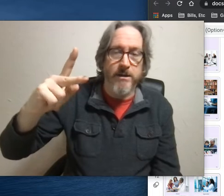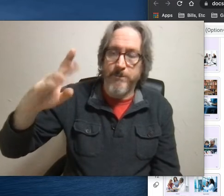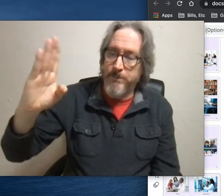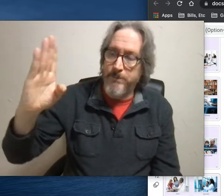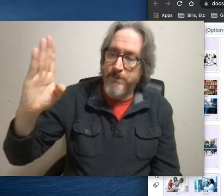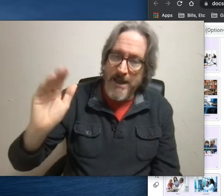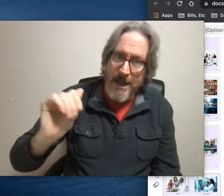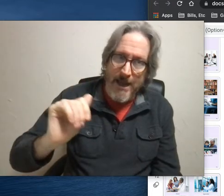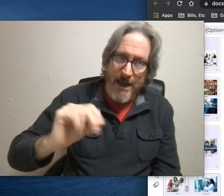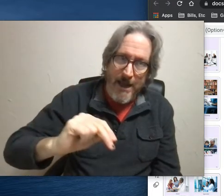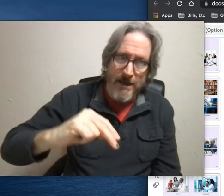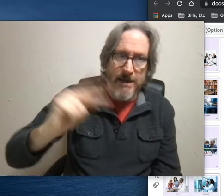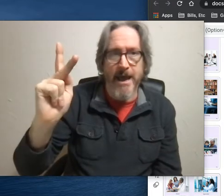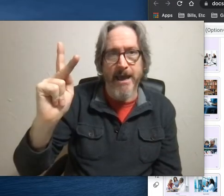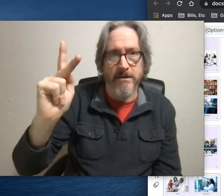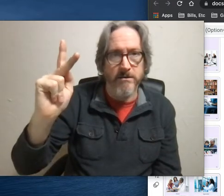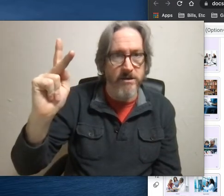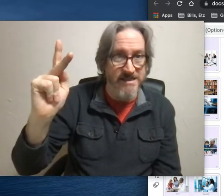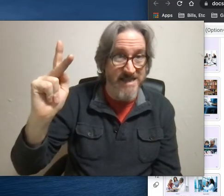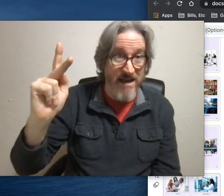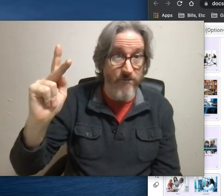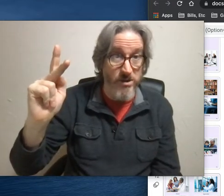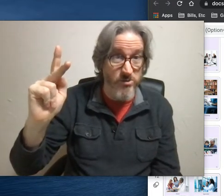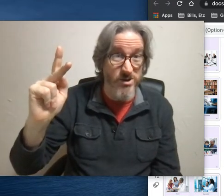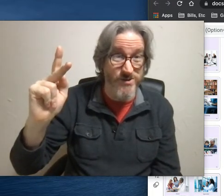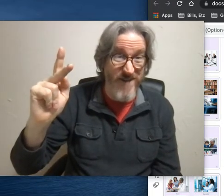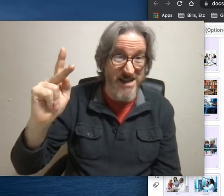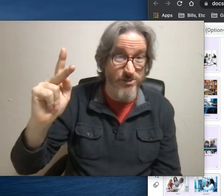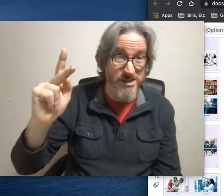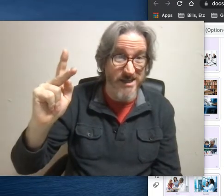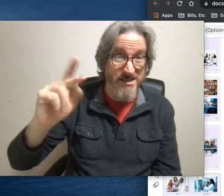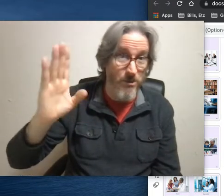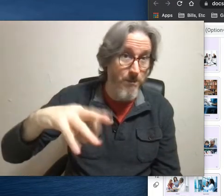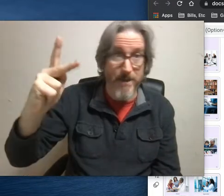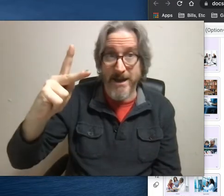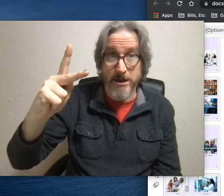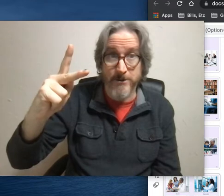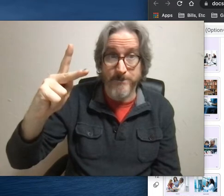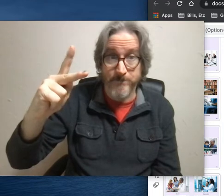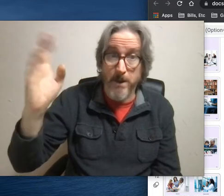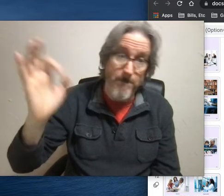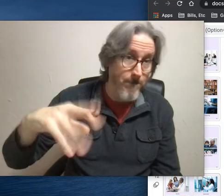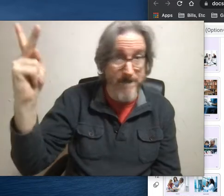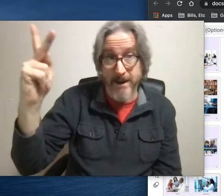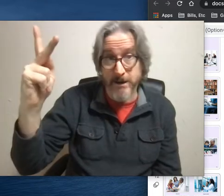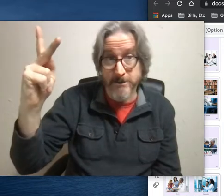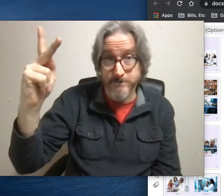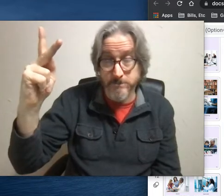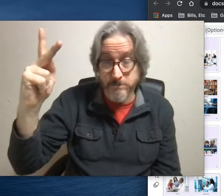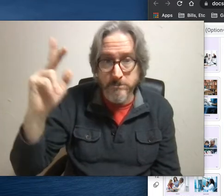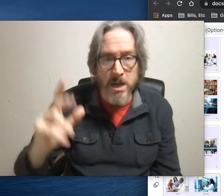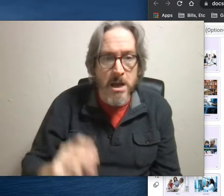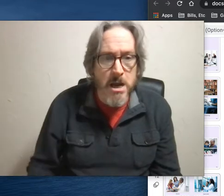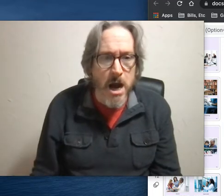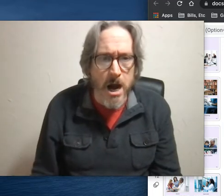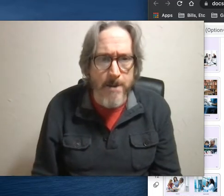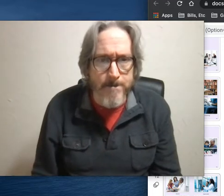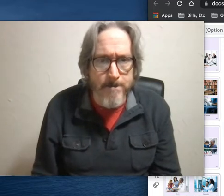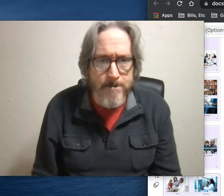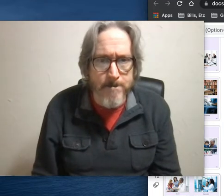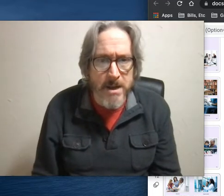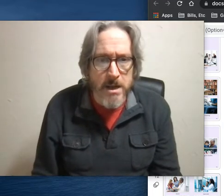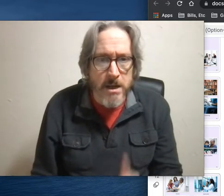Bank, B-A-N-K. It's that, it's one of those fast ones that likes called bank, bank.